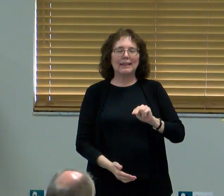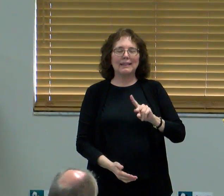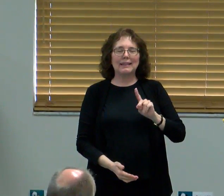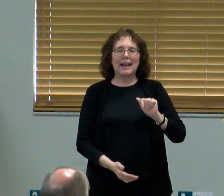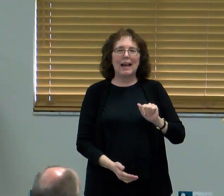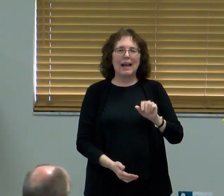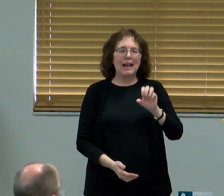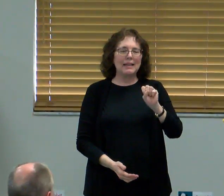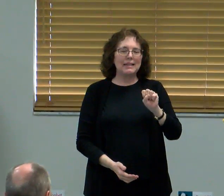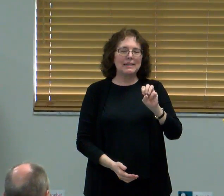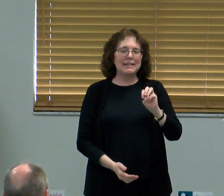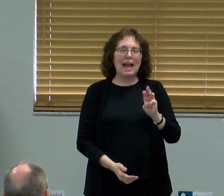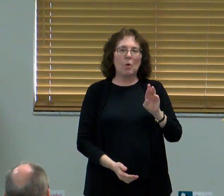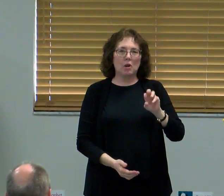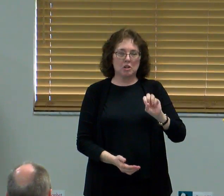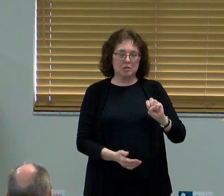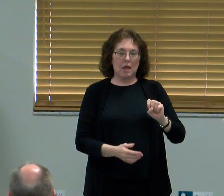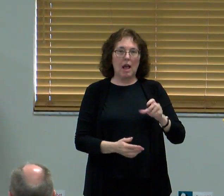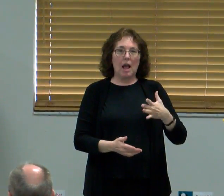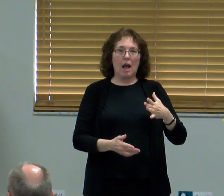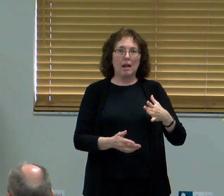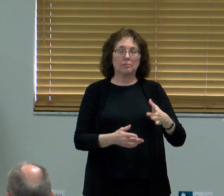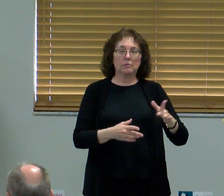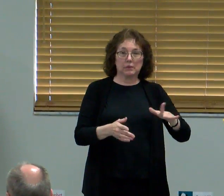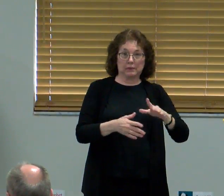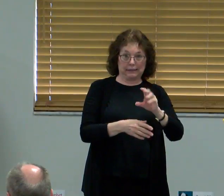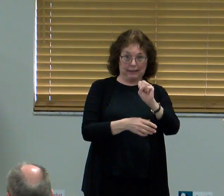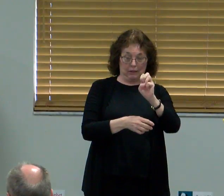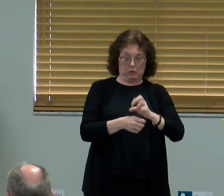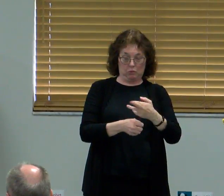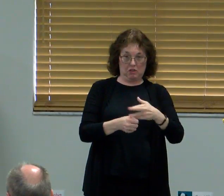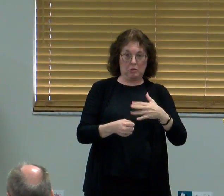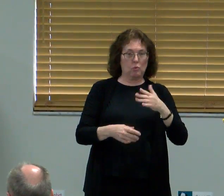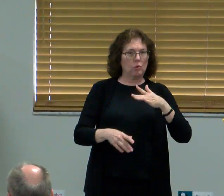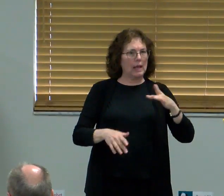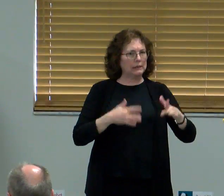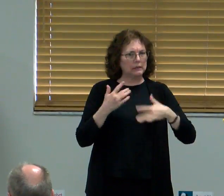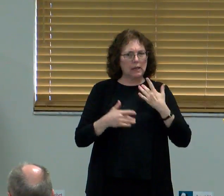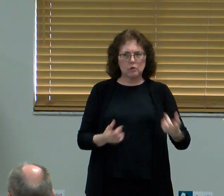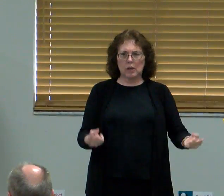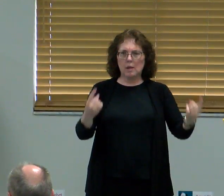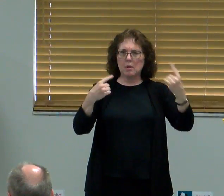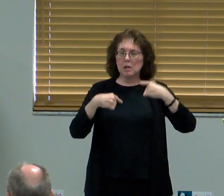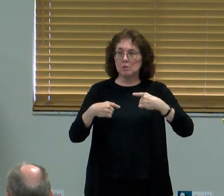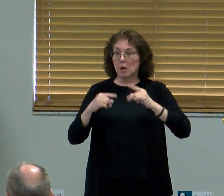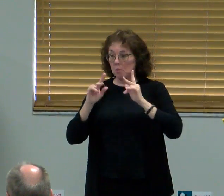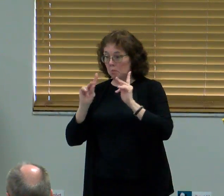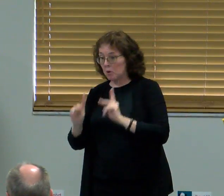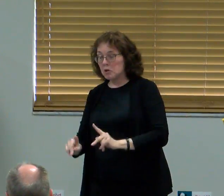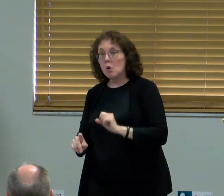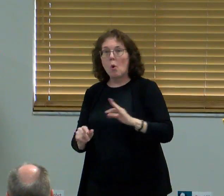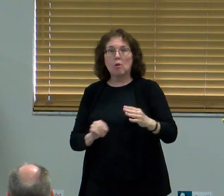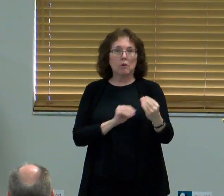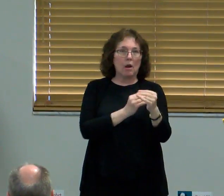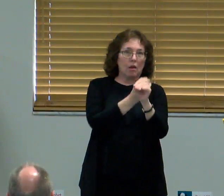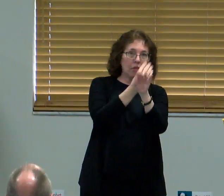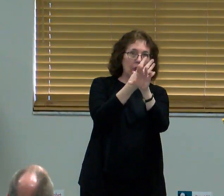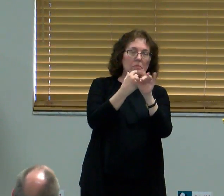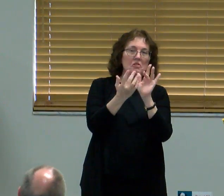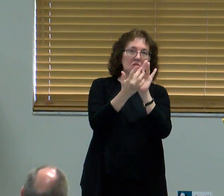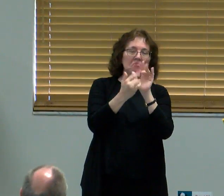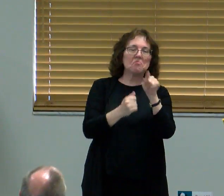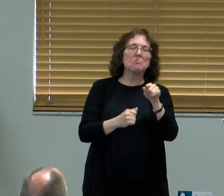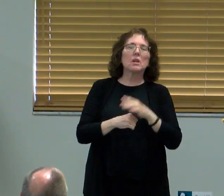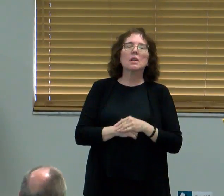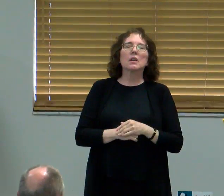here at the Southeast region, and we're super excited that you were able to join us either here in person or on the live stream today. In the